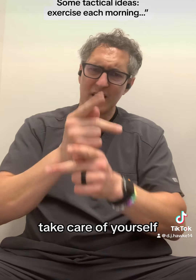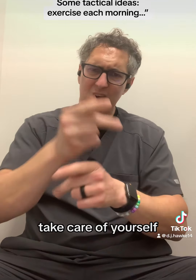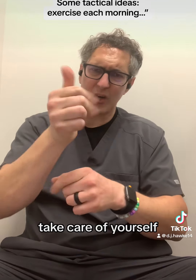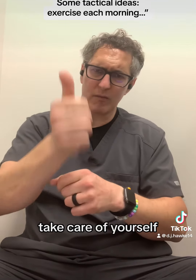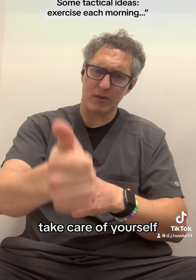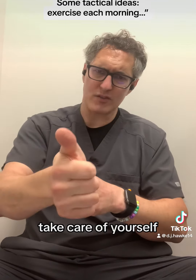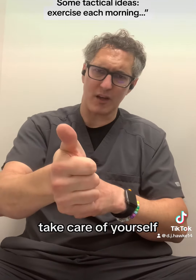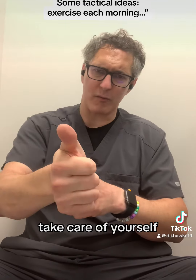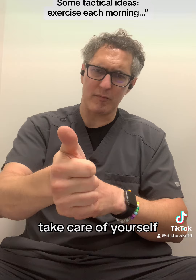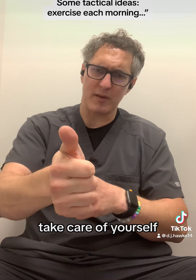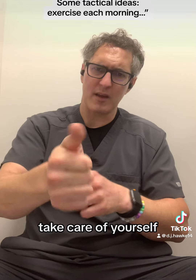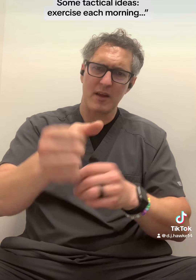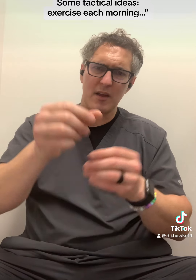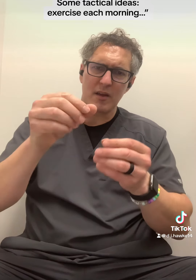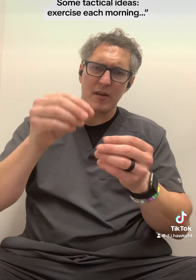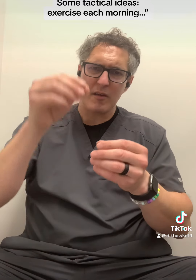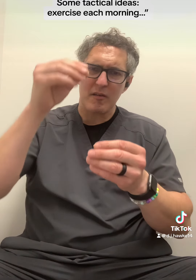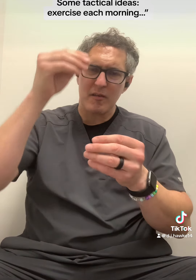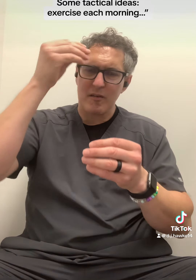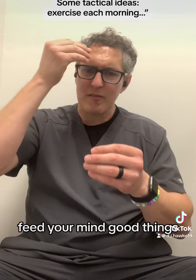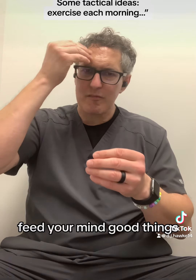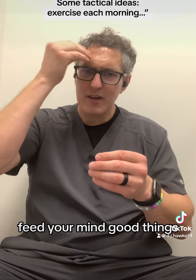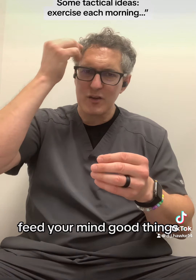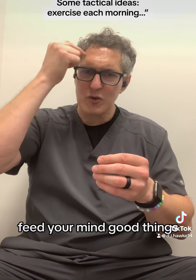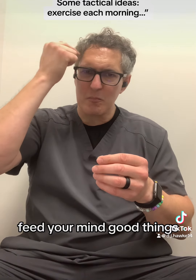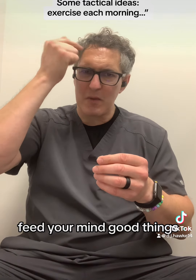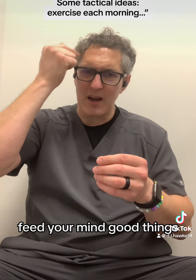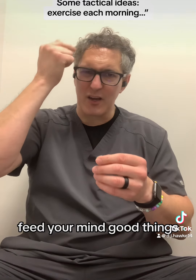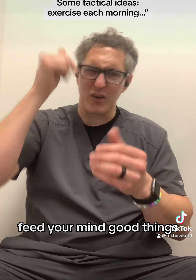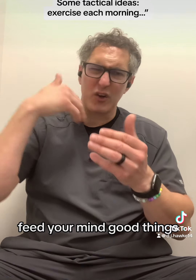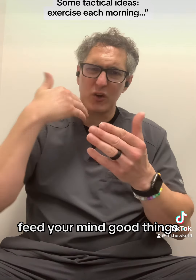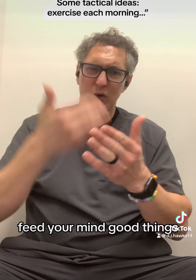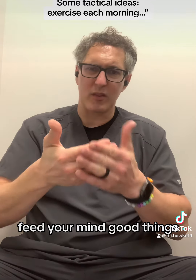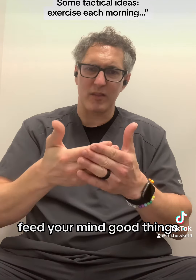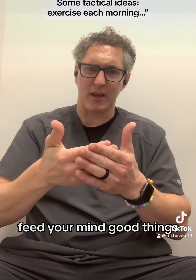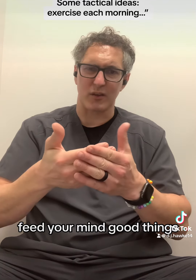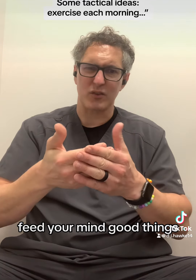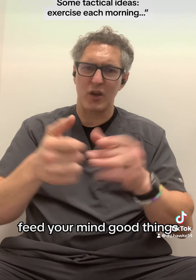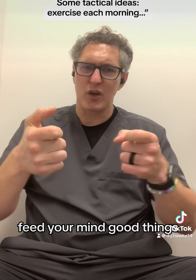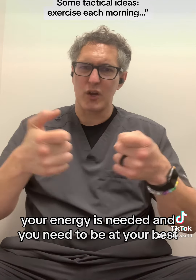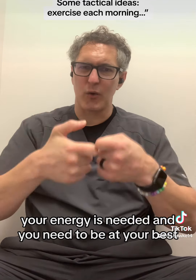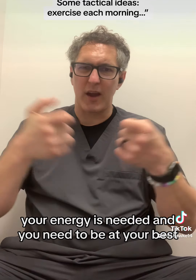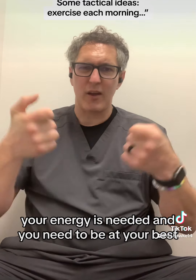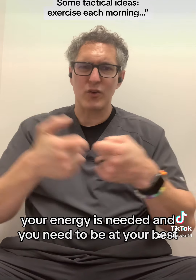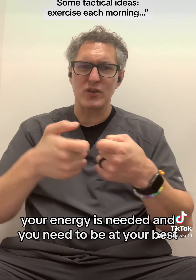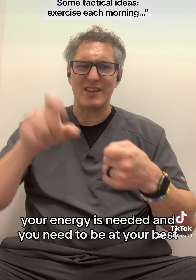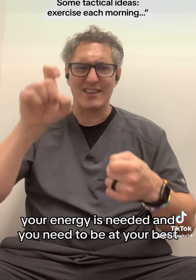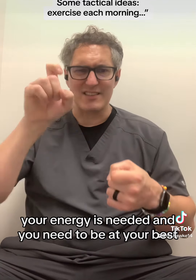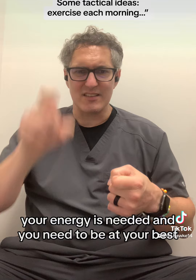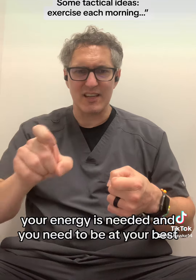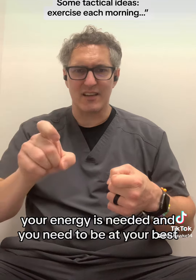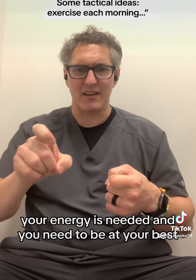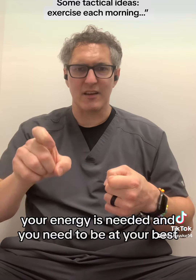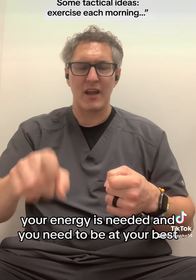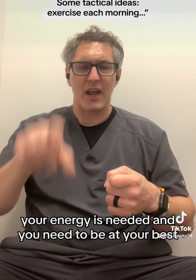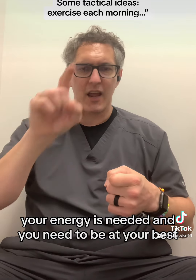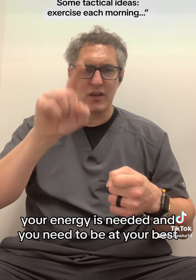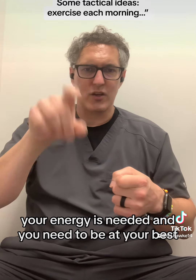care of yourself. Feed your mind good things. Your energy is needed, and you